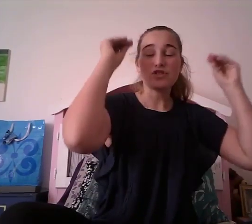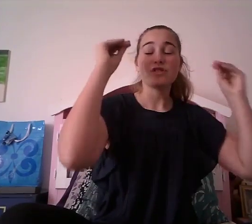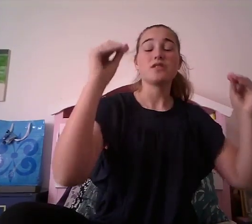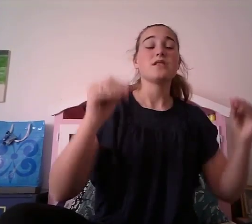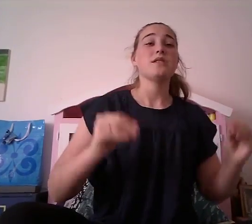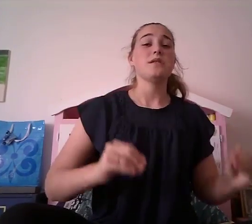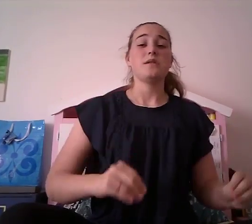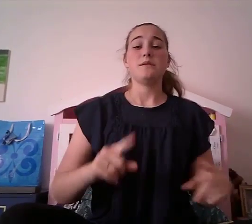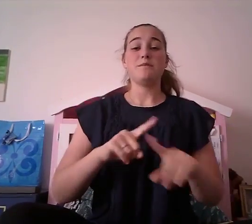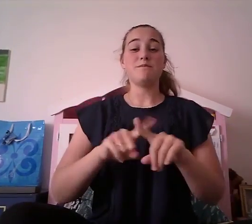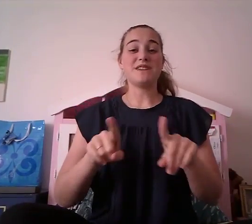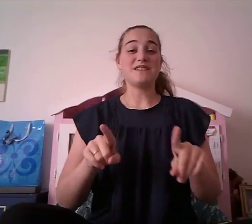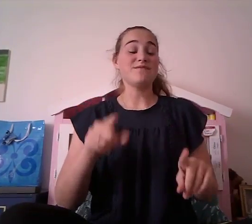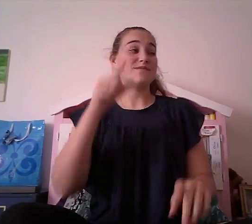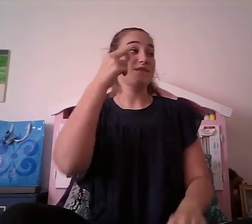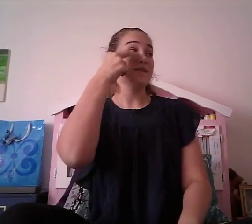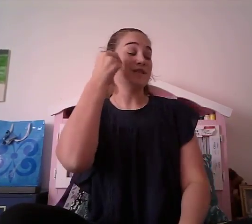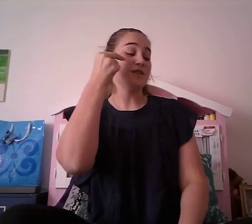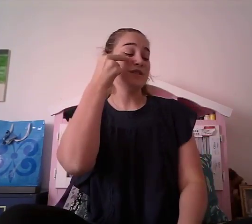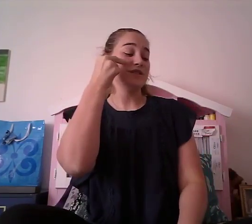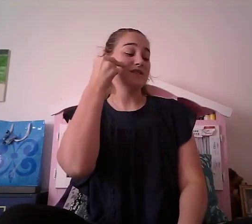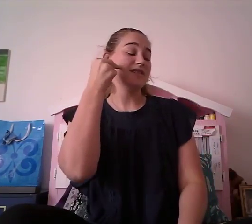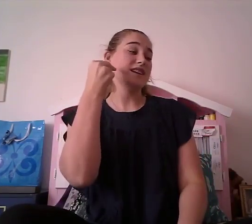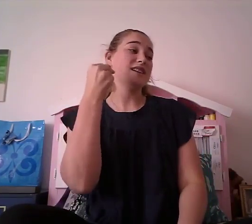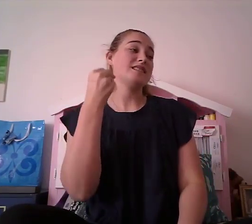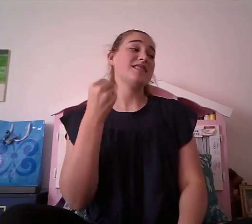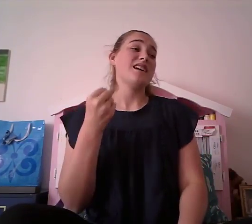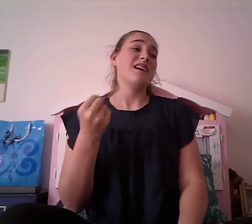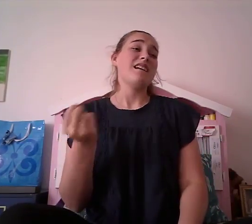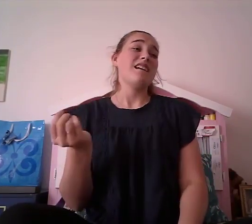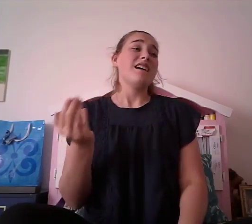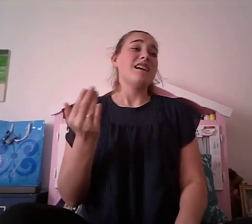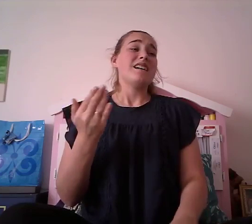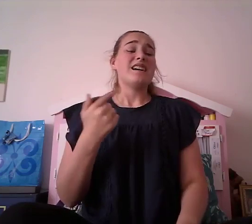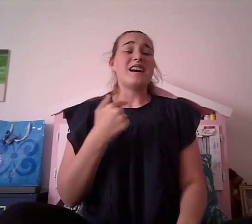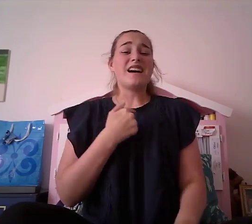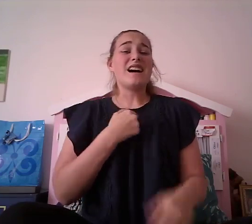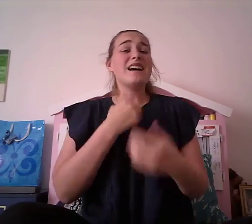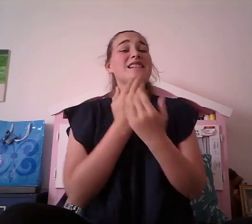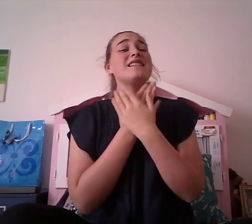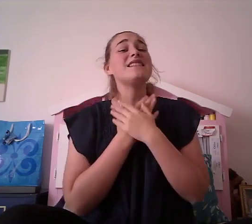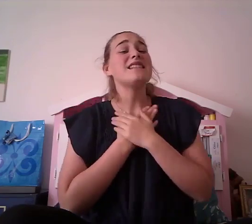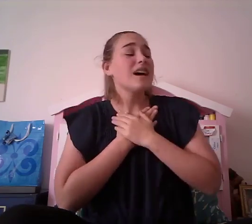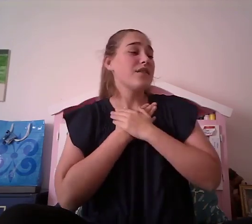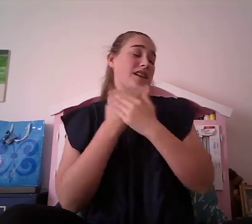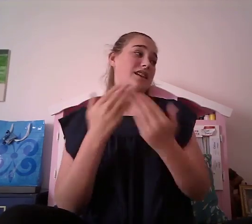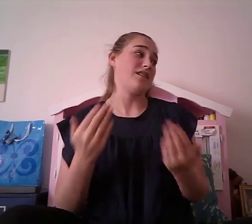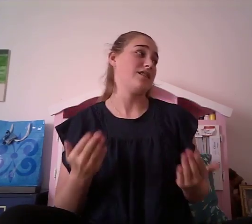But Clark says, I love it here.